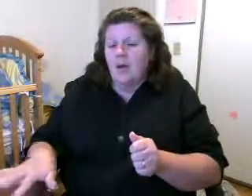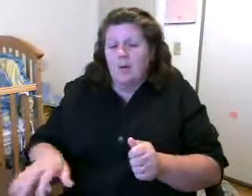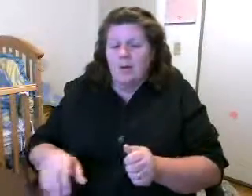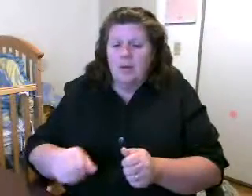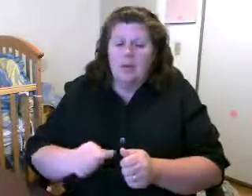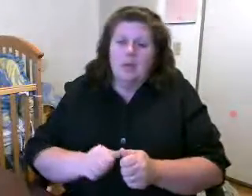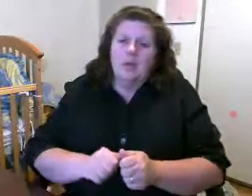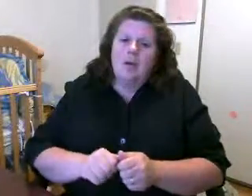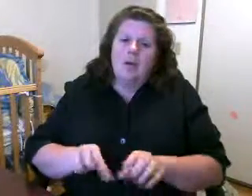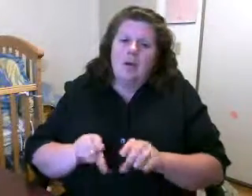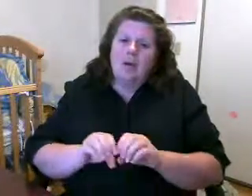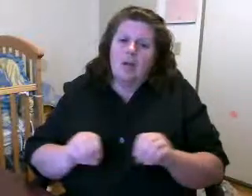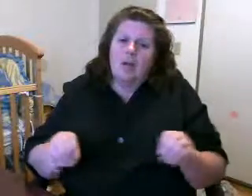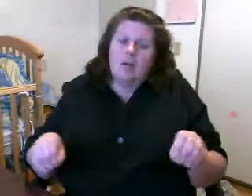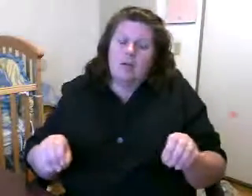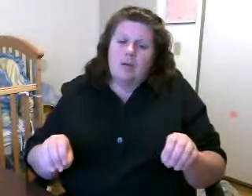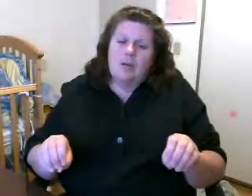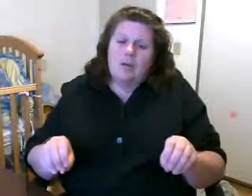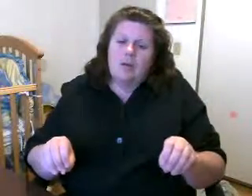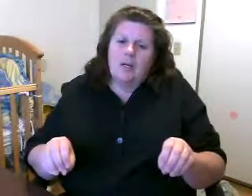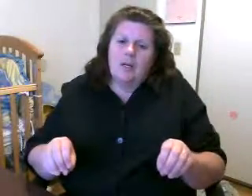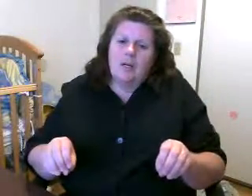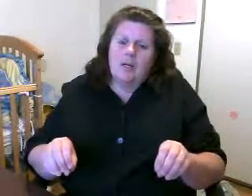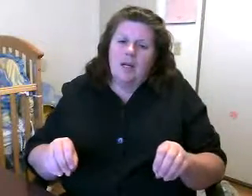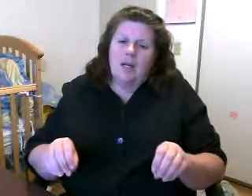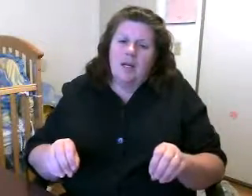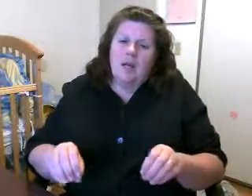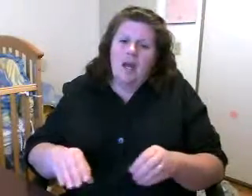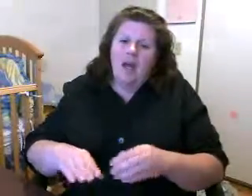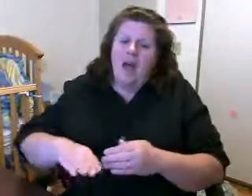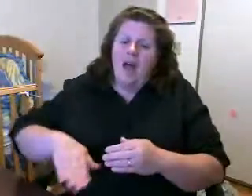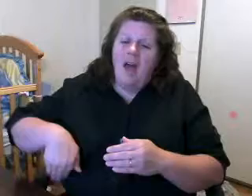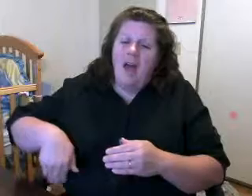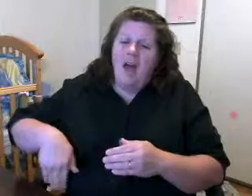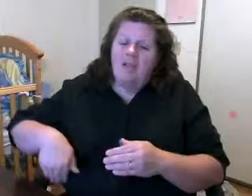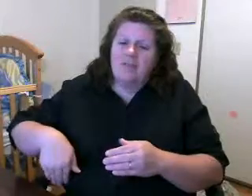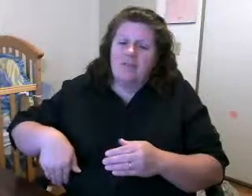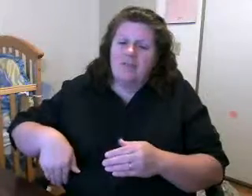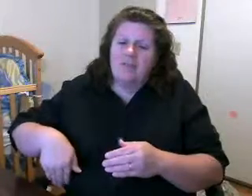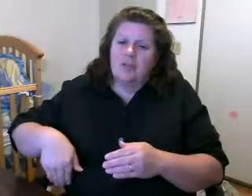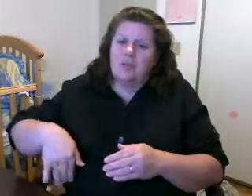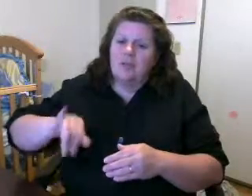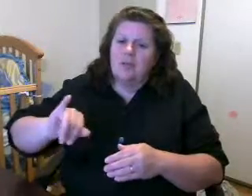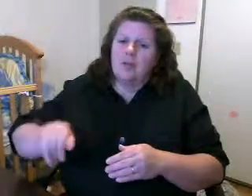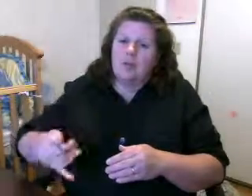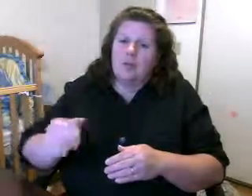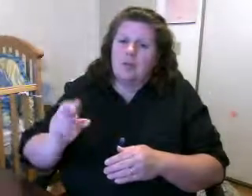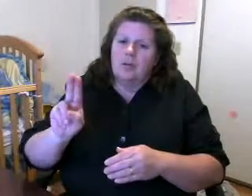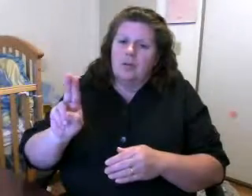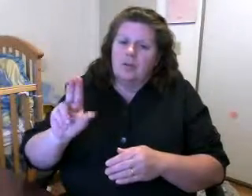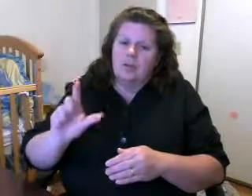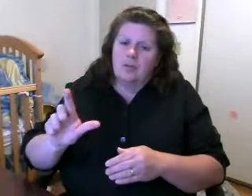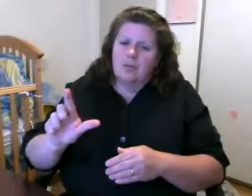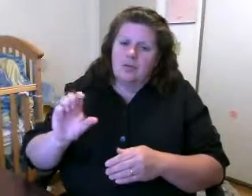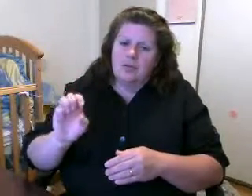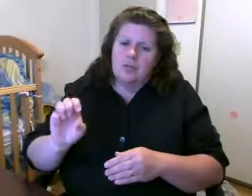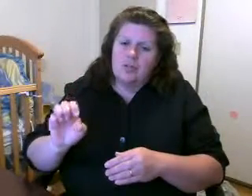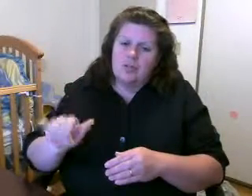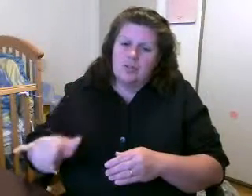degree, you cannot take the performance test without having the appropriate degree based on the date